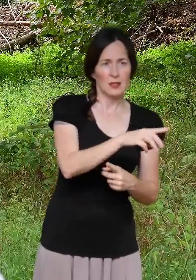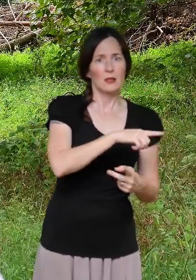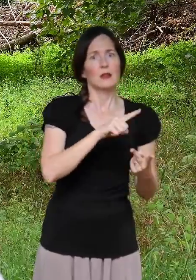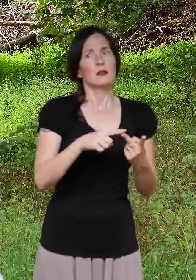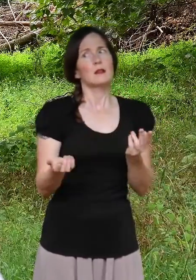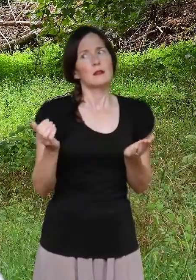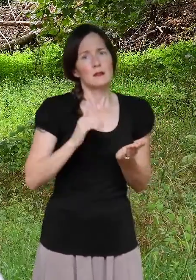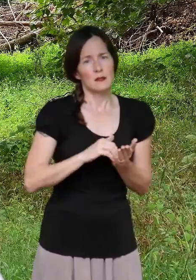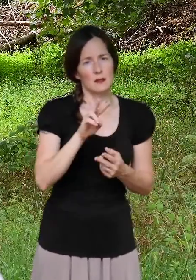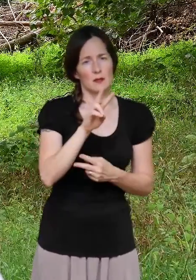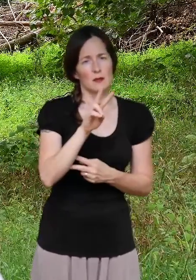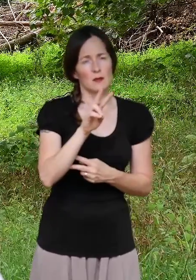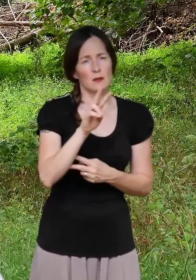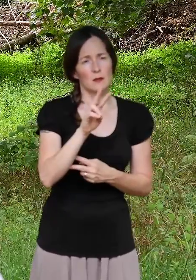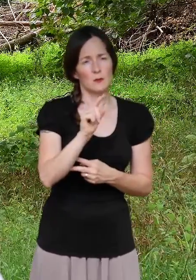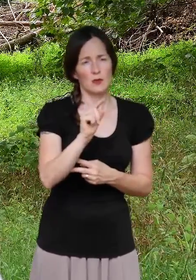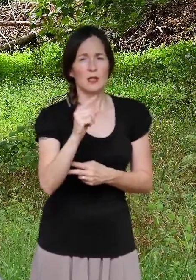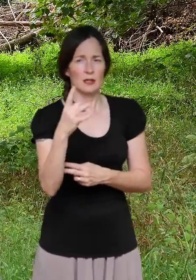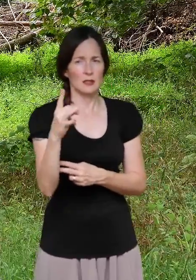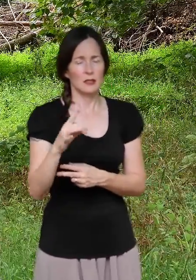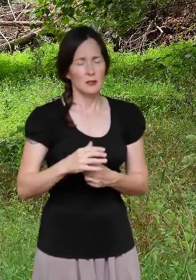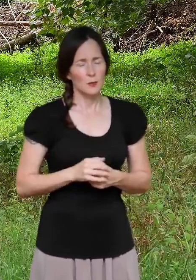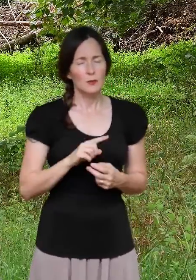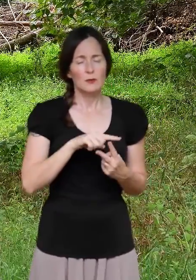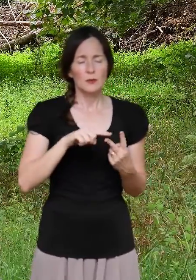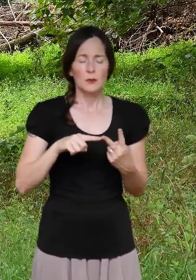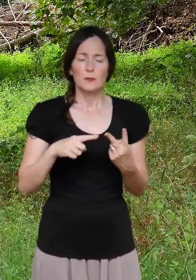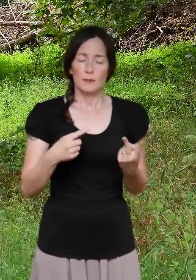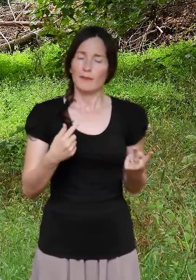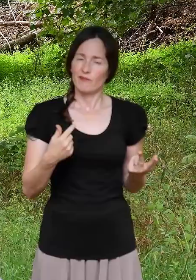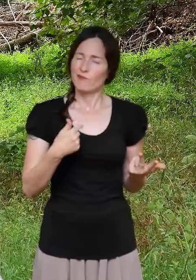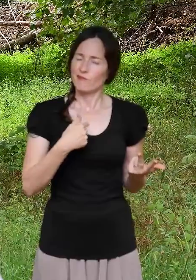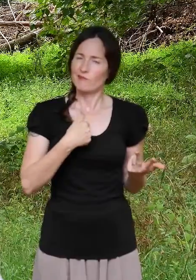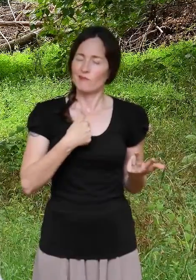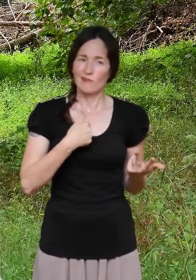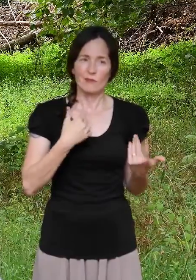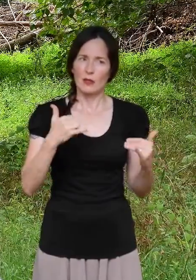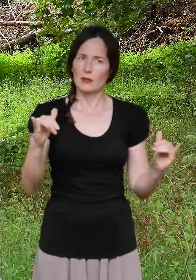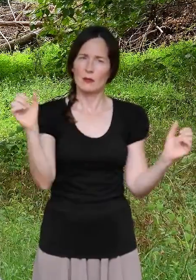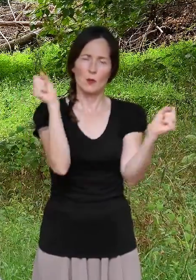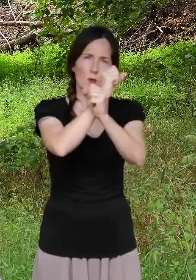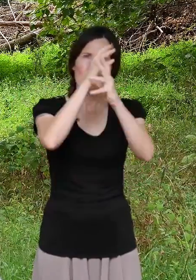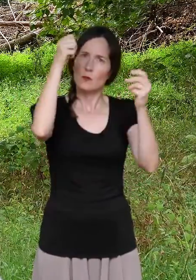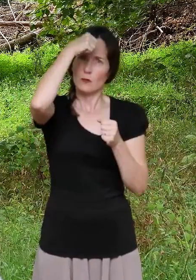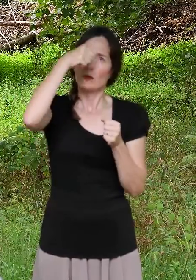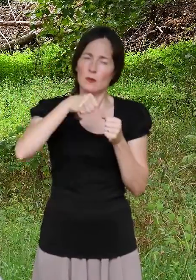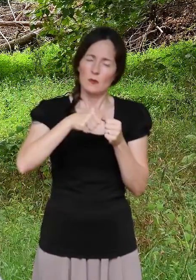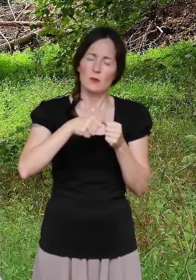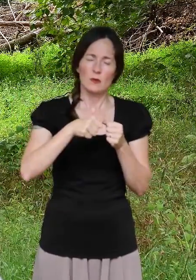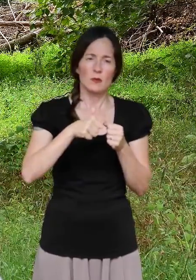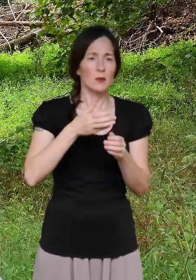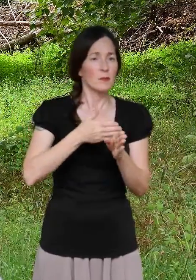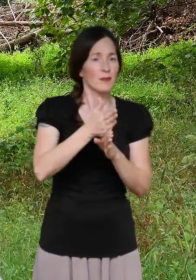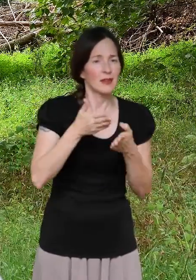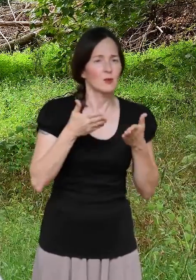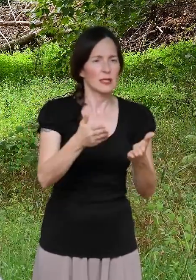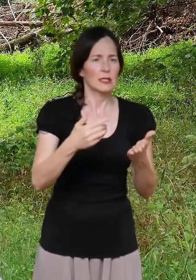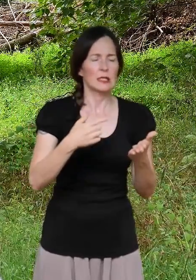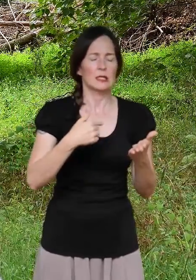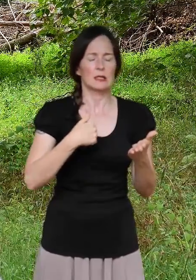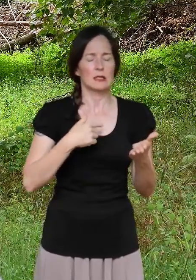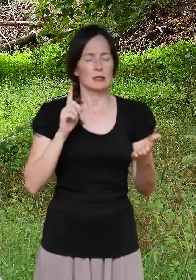2018. And I vividly remember walking down Main Street immediately after the storms had